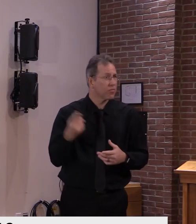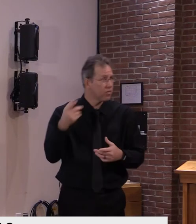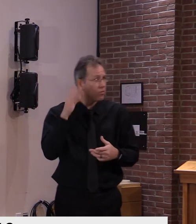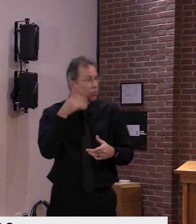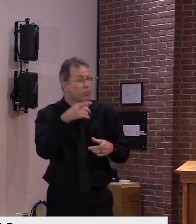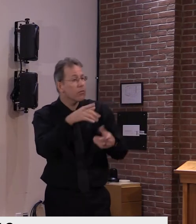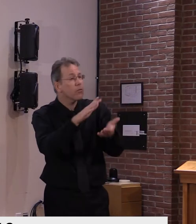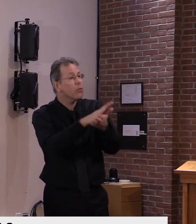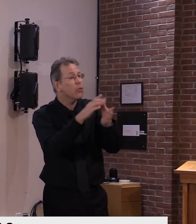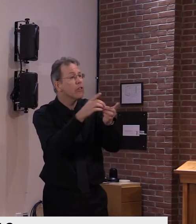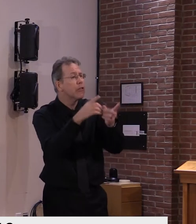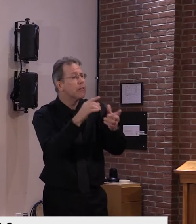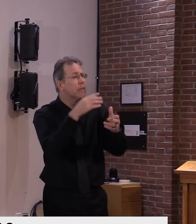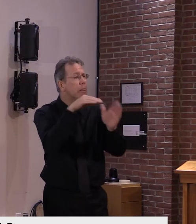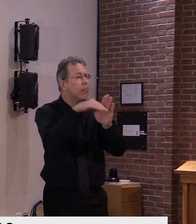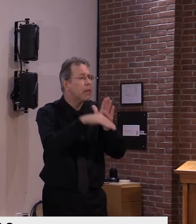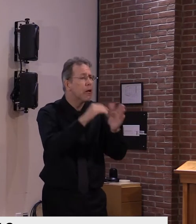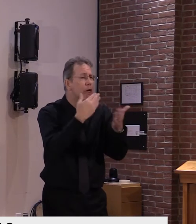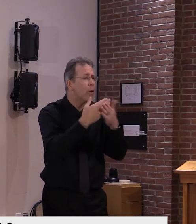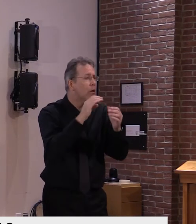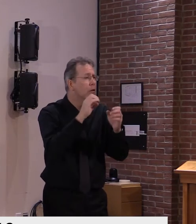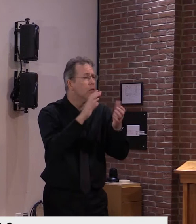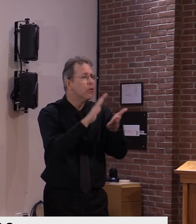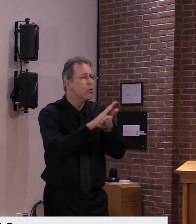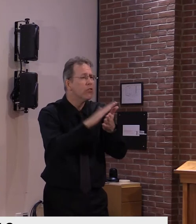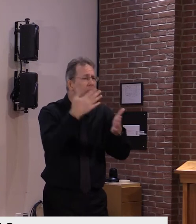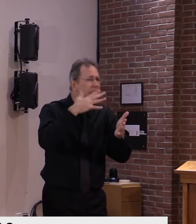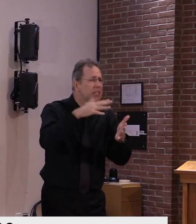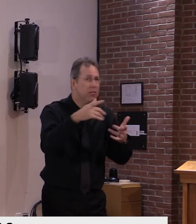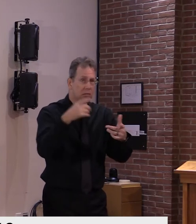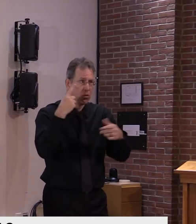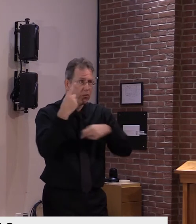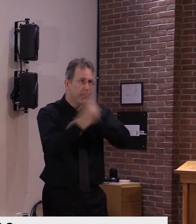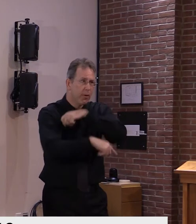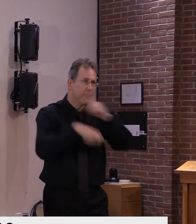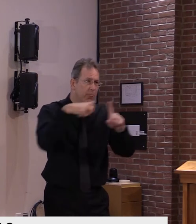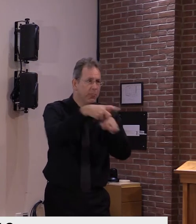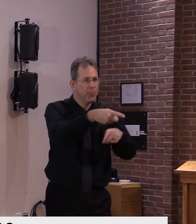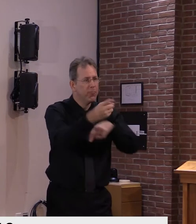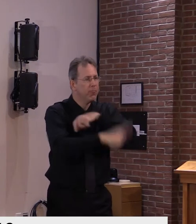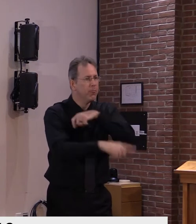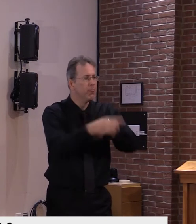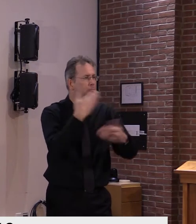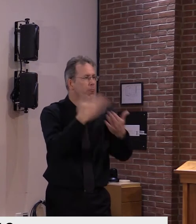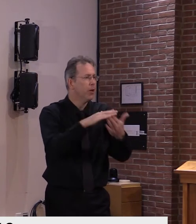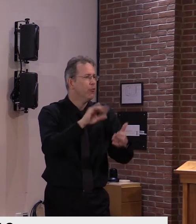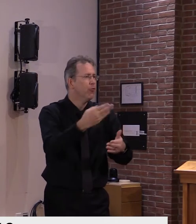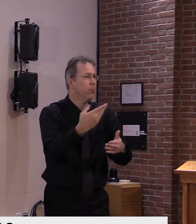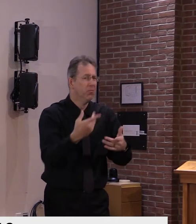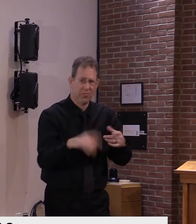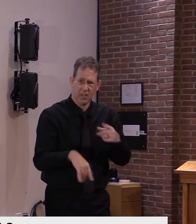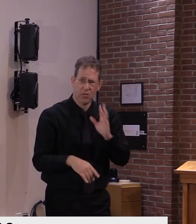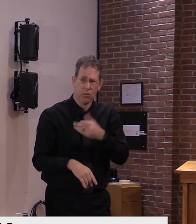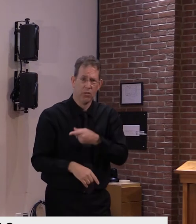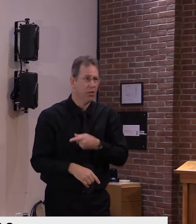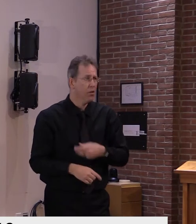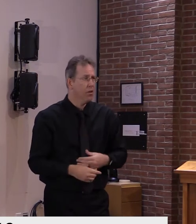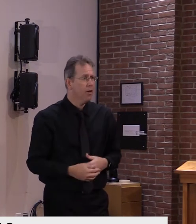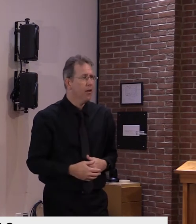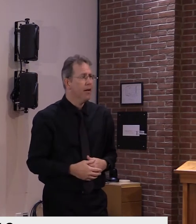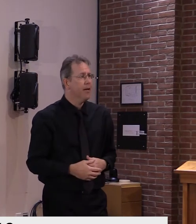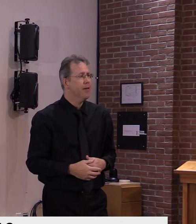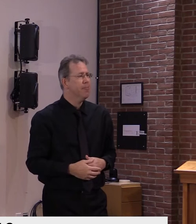as much. I mean, the ESSA, the Every Student Succeeds Act, is fundamentally different in that regard from the No Child Left Behind